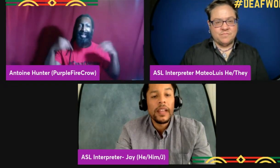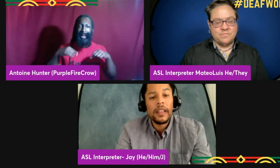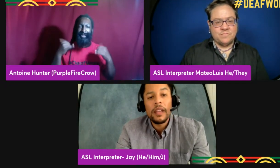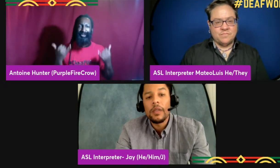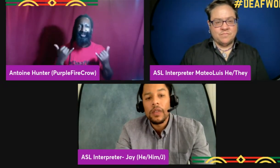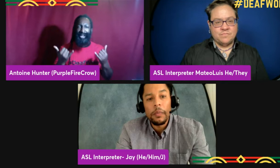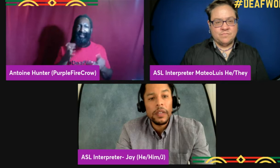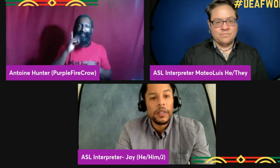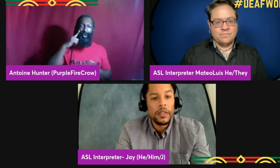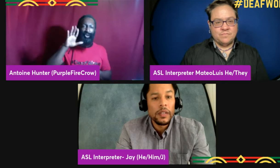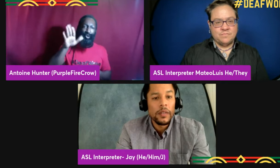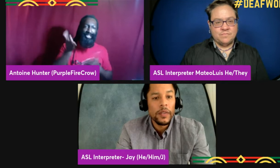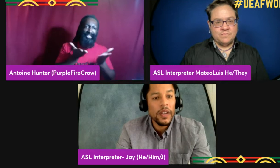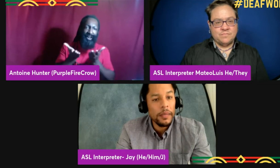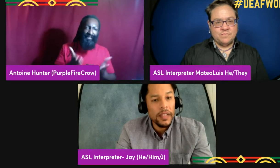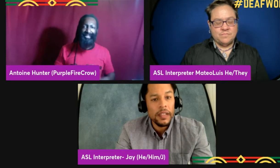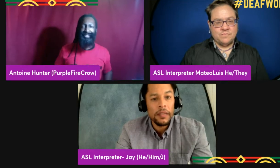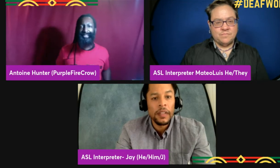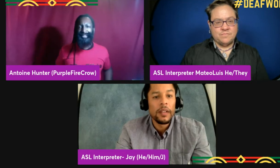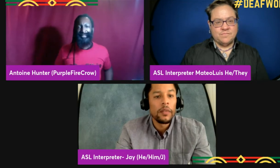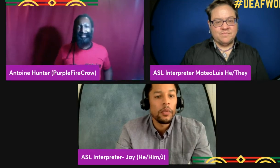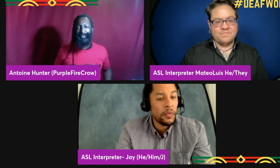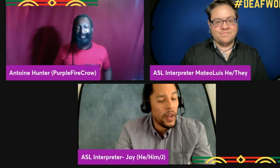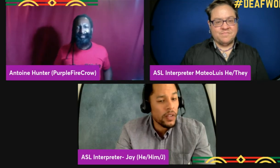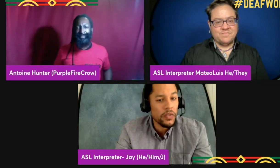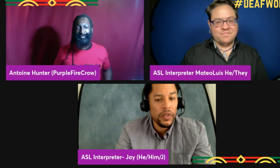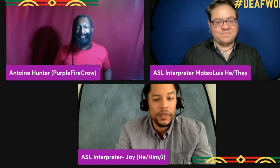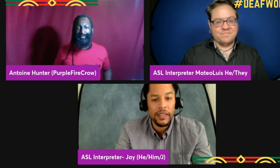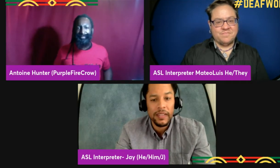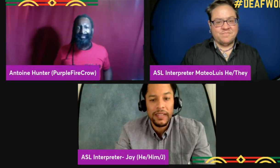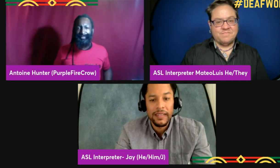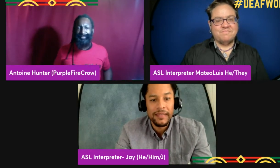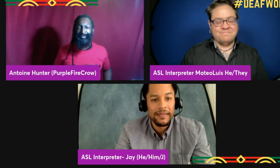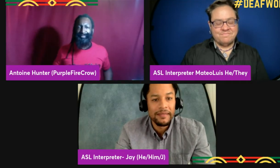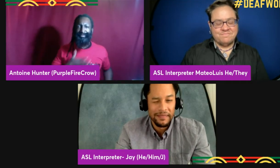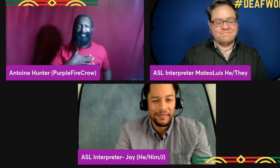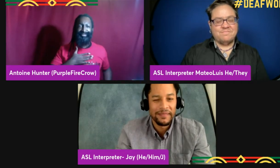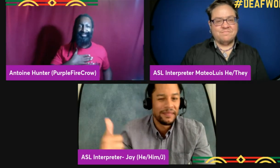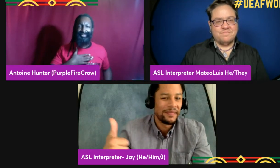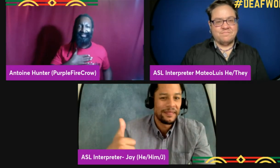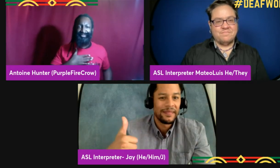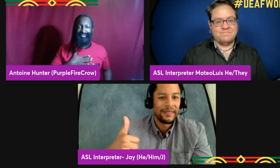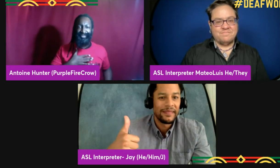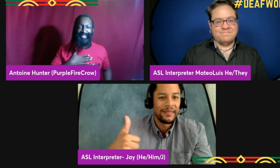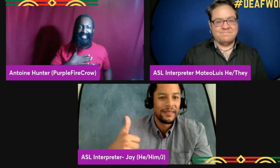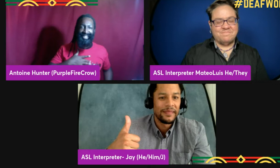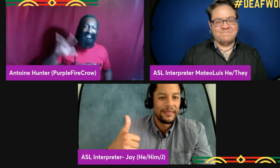I want to say thank you so much for coming this evening, for providing your services.